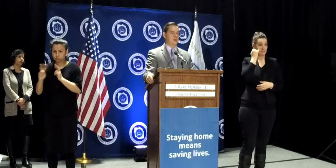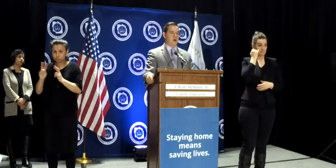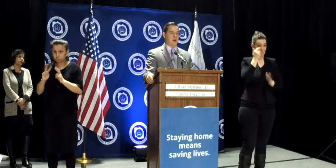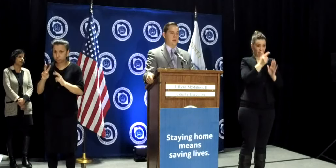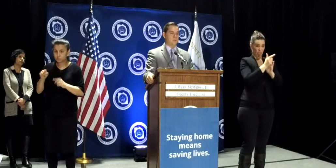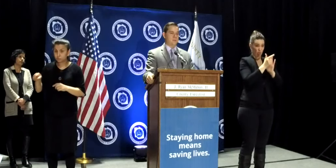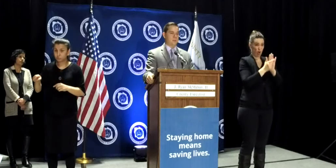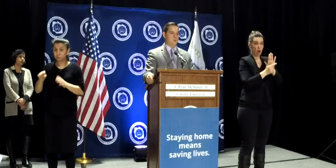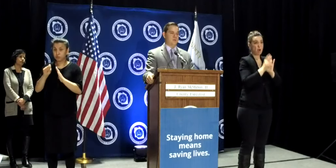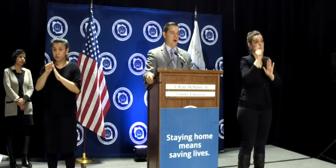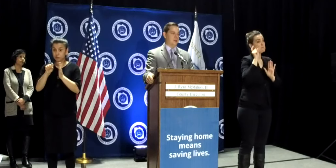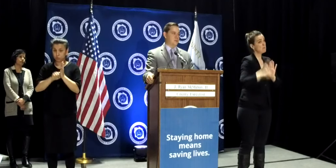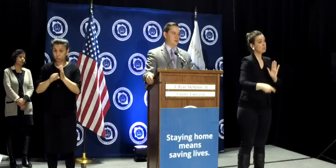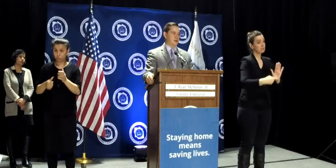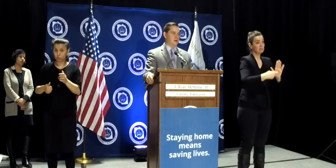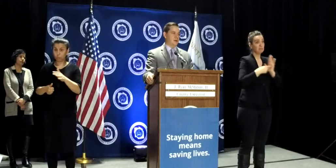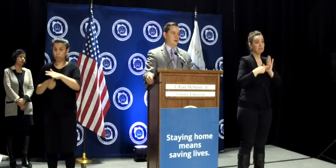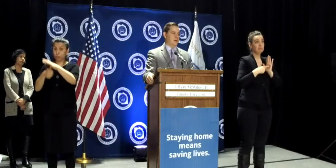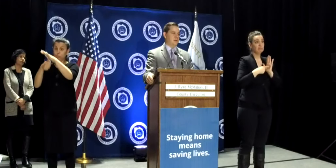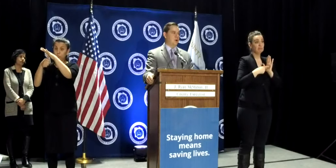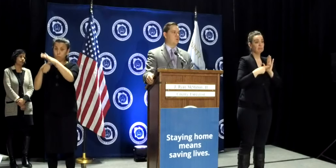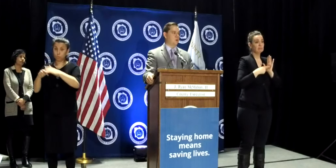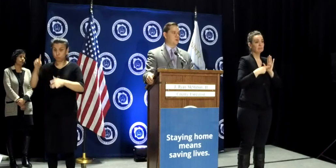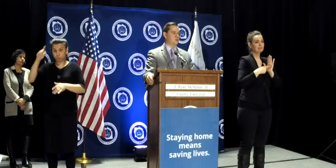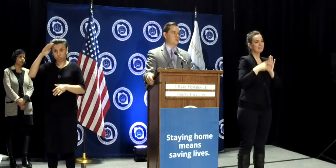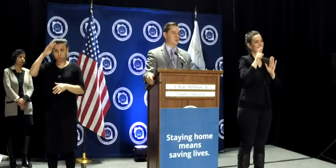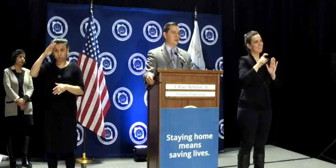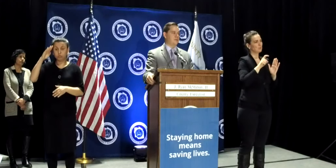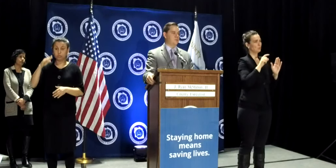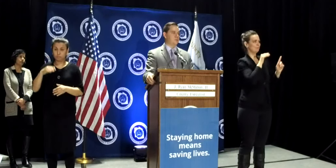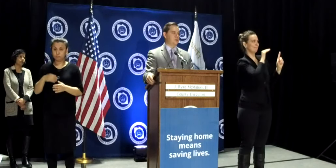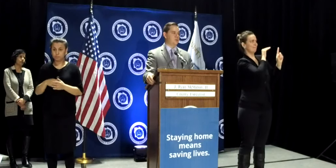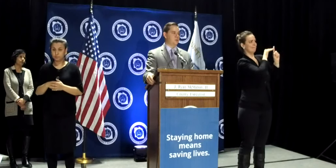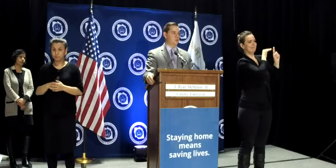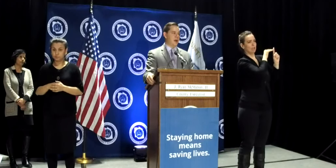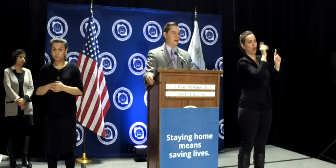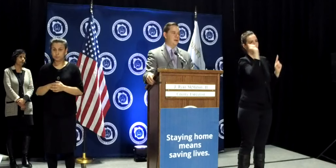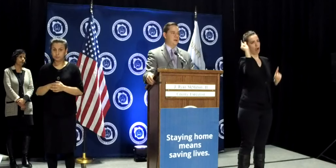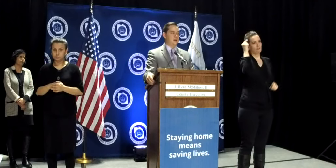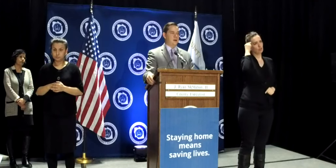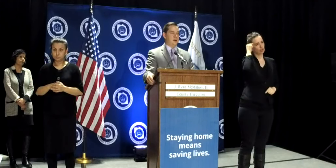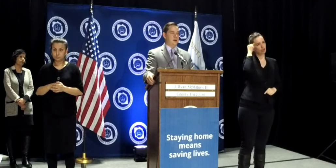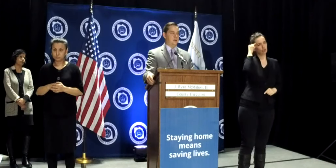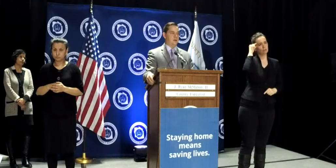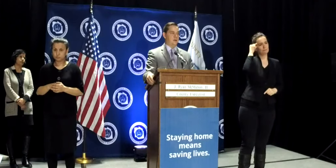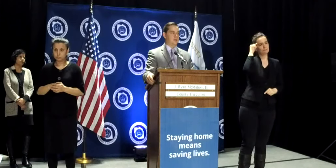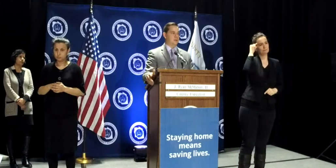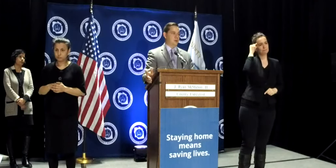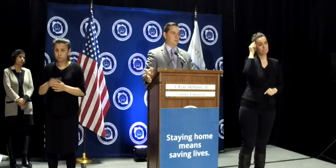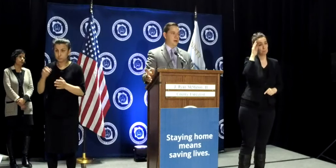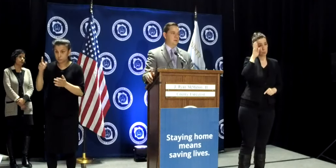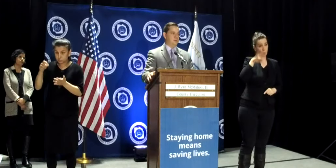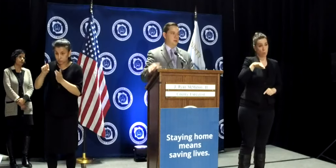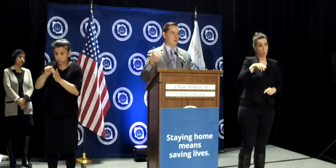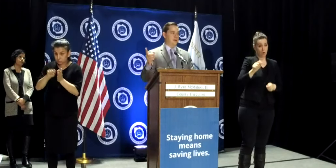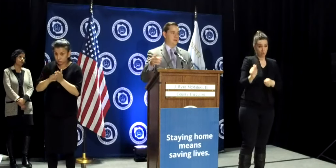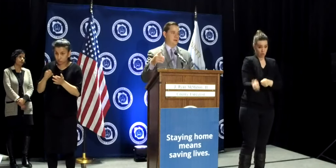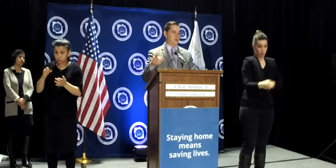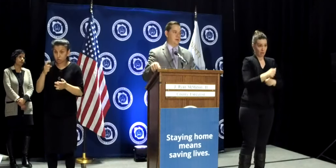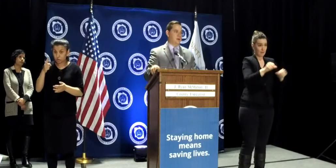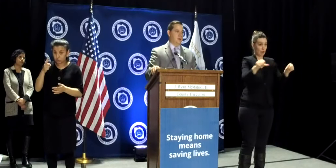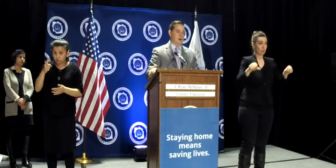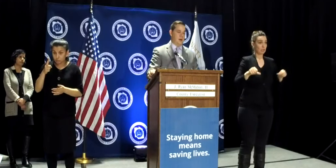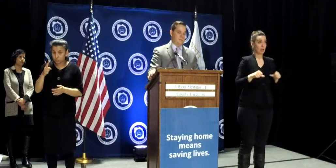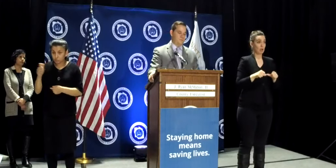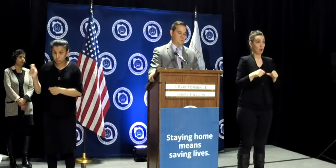permission. We've gone to the state on golf courses, and they gave us permission to do that. I think he shut them down statewide